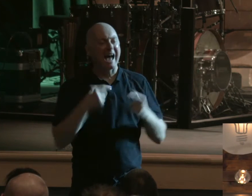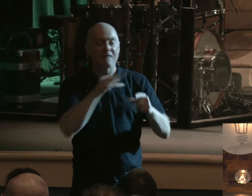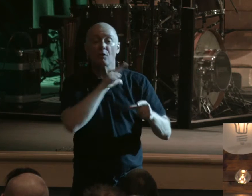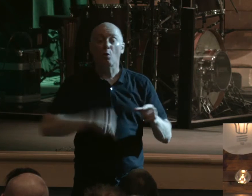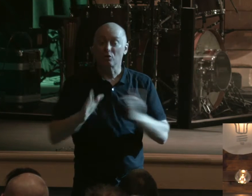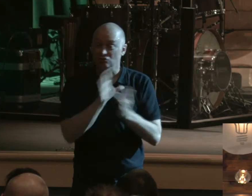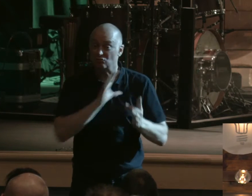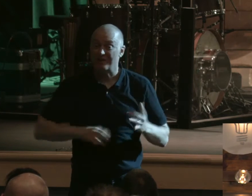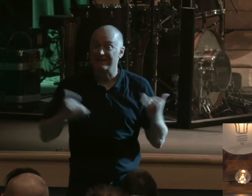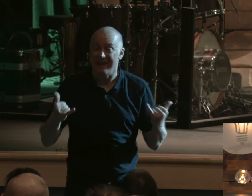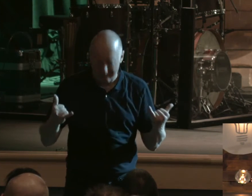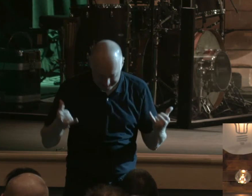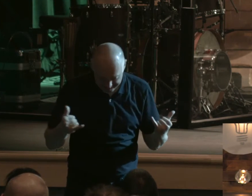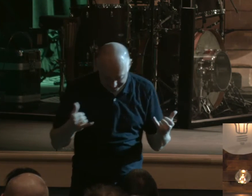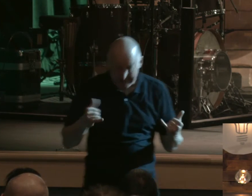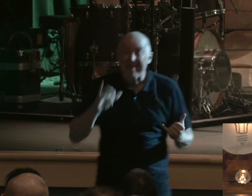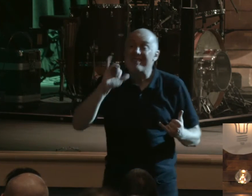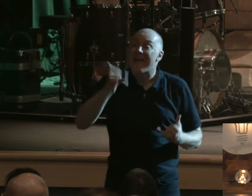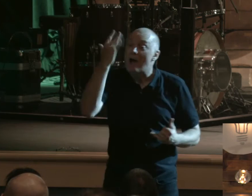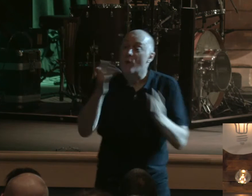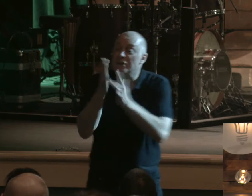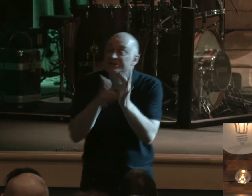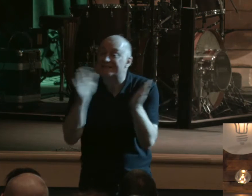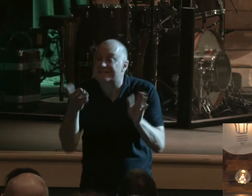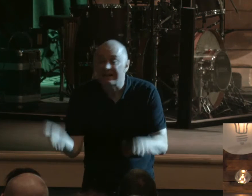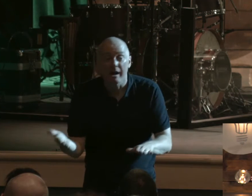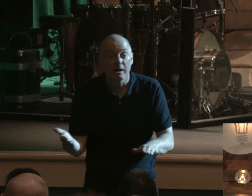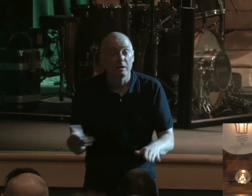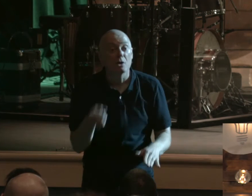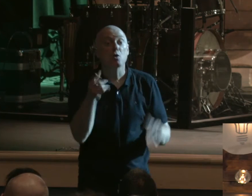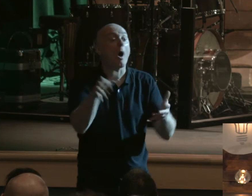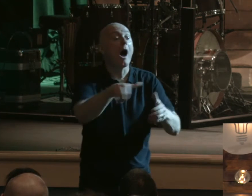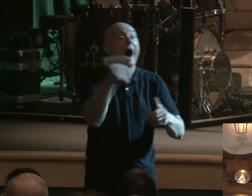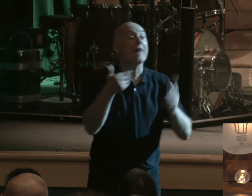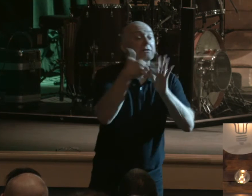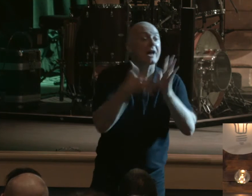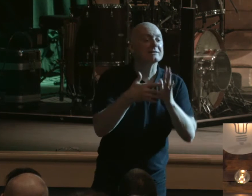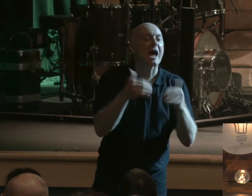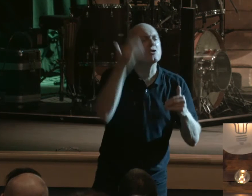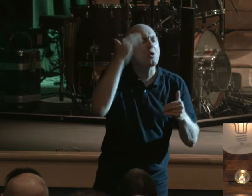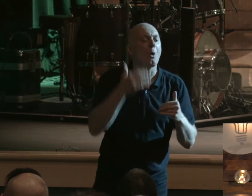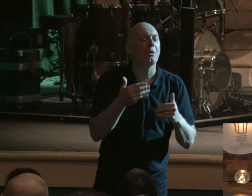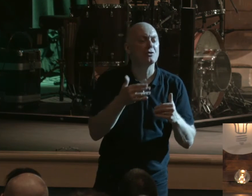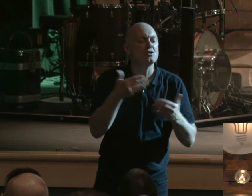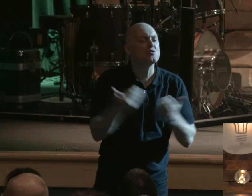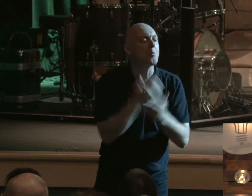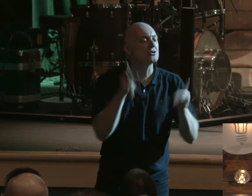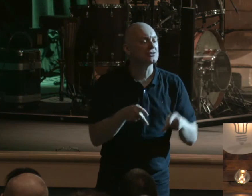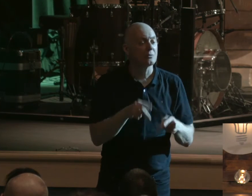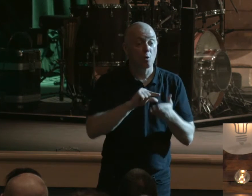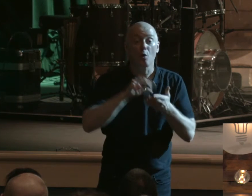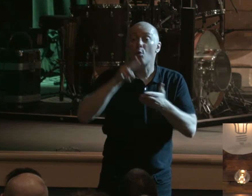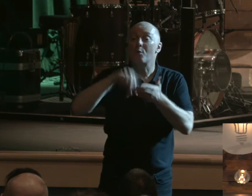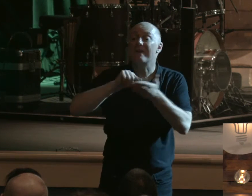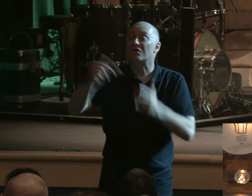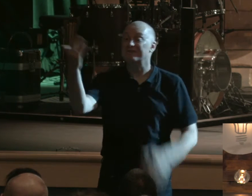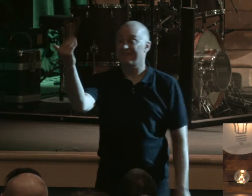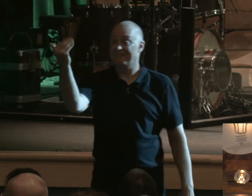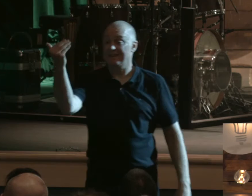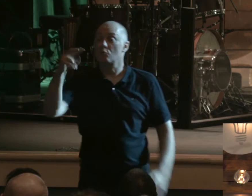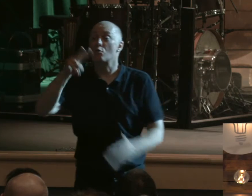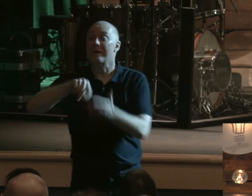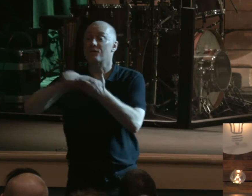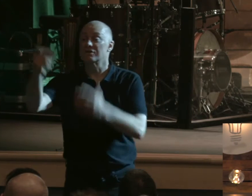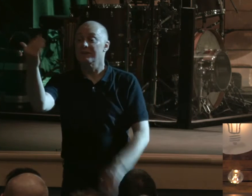Jesus Christ. This is why he died. You want another test of whether or not we're made new? Look at verse 15. Here it